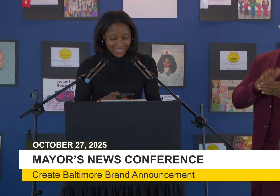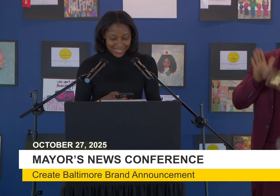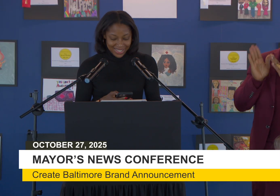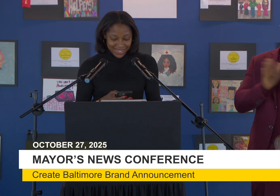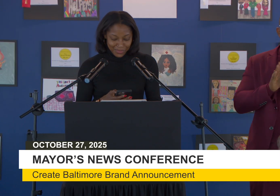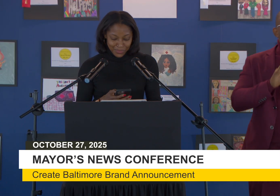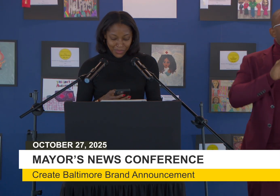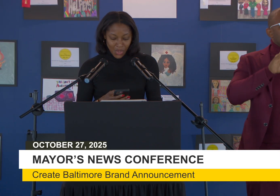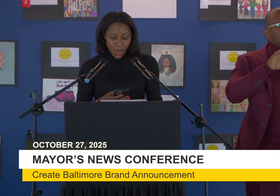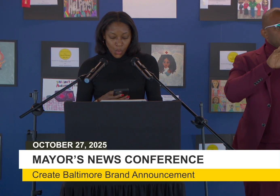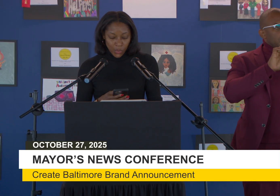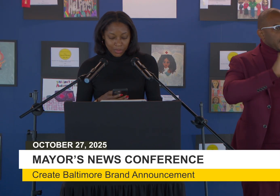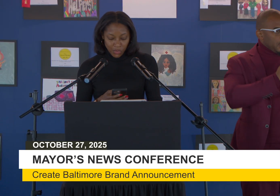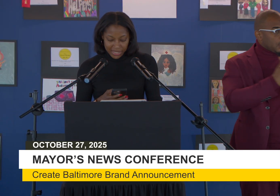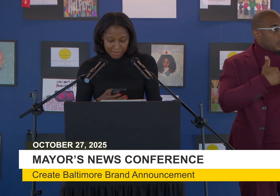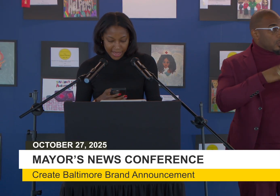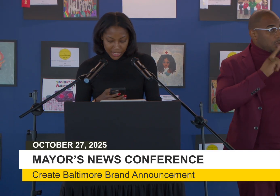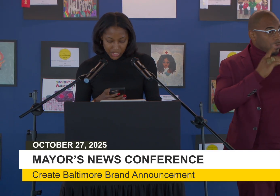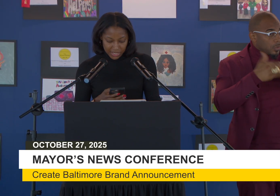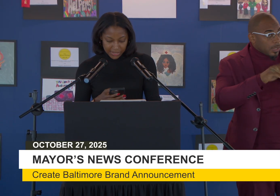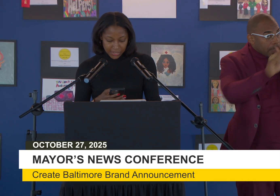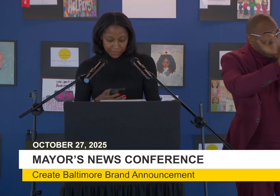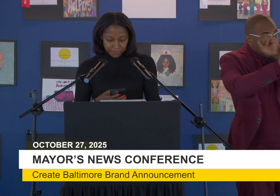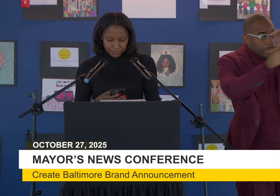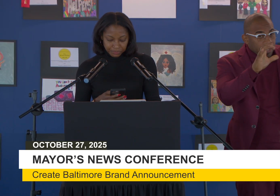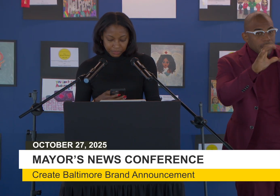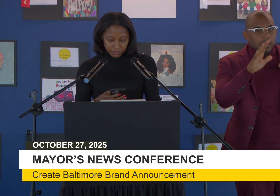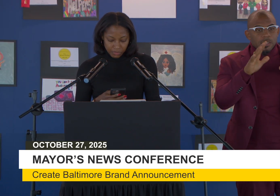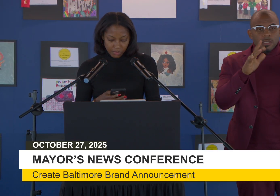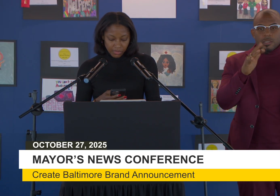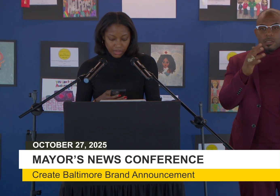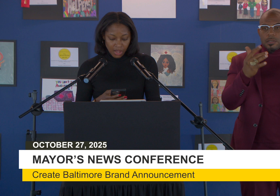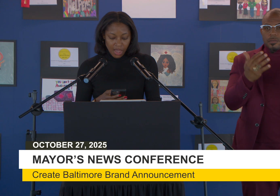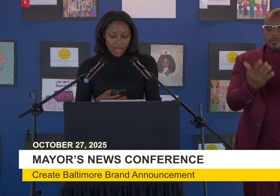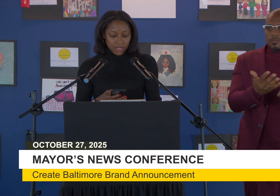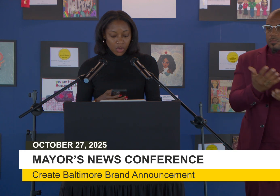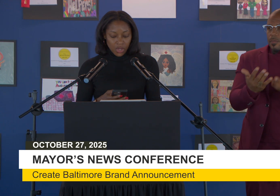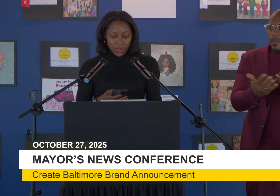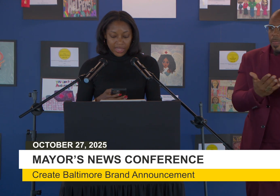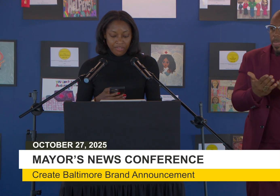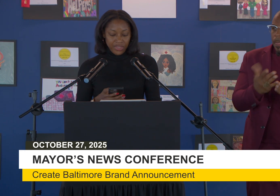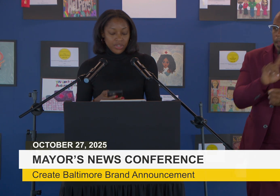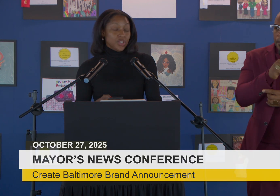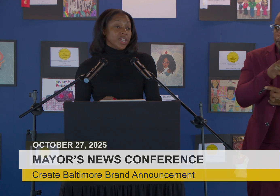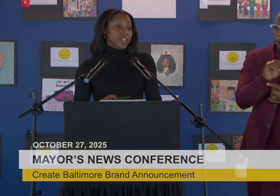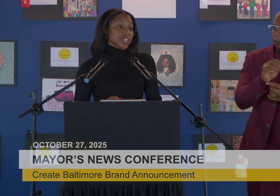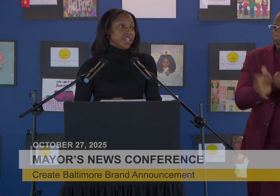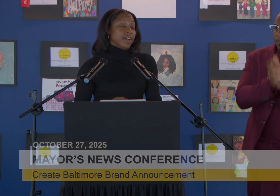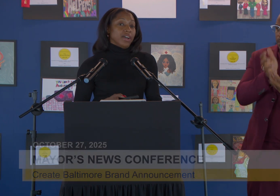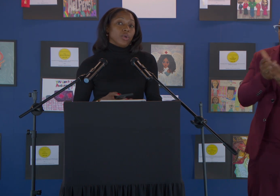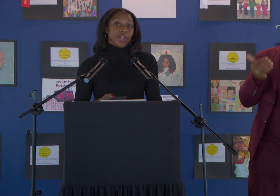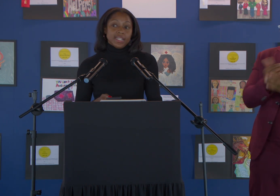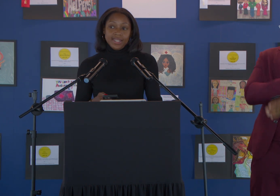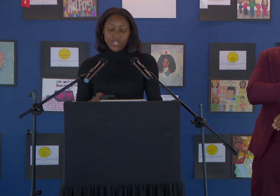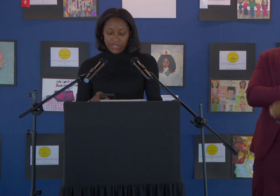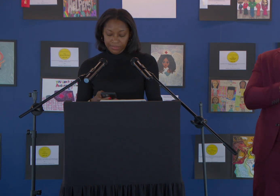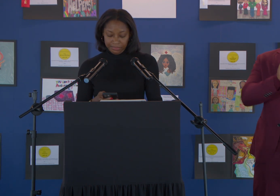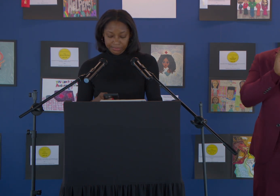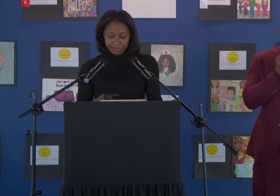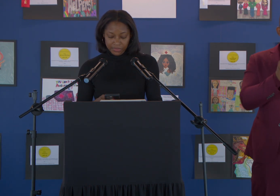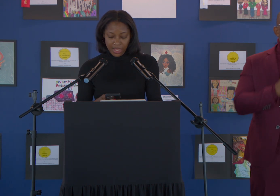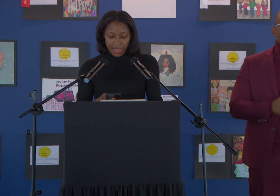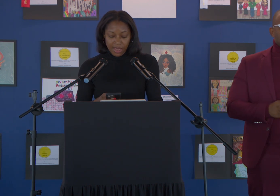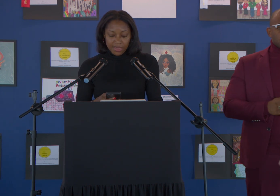Planet Agency, we reimagined a logo that fit the new energy of our